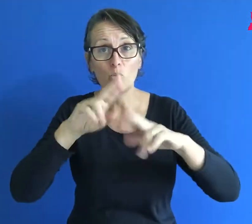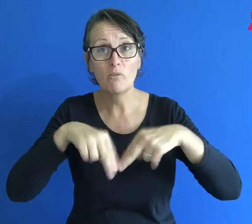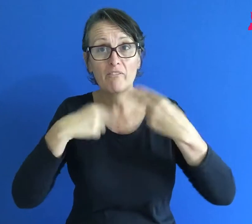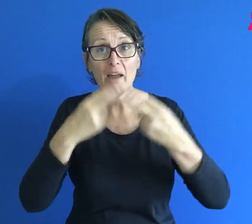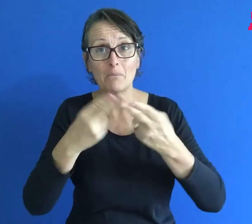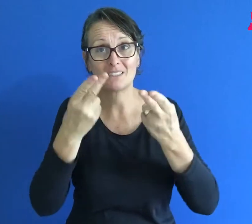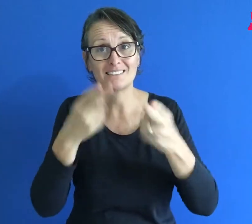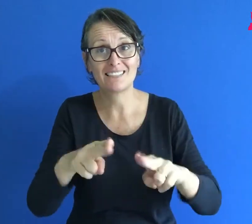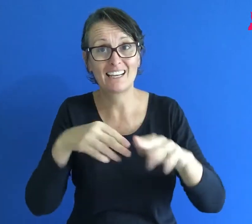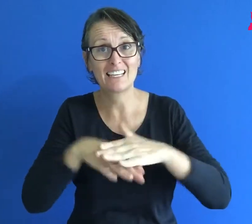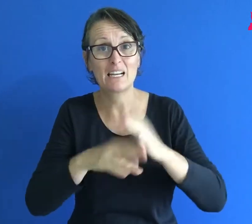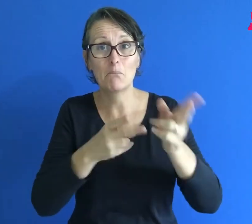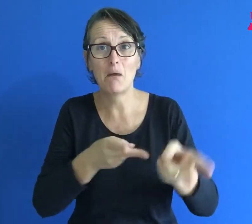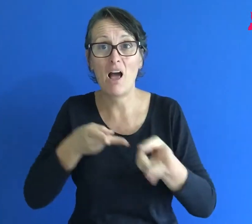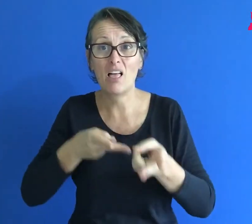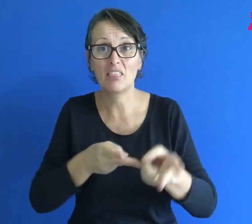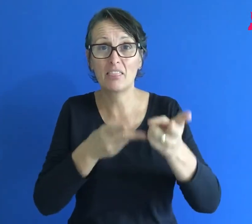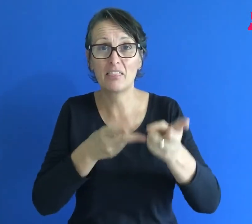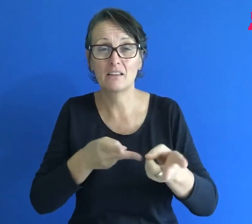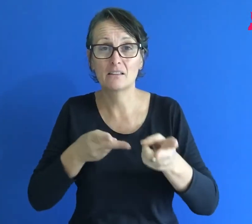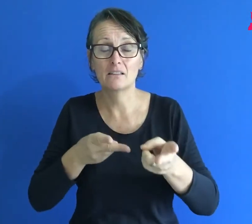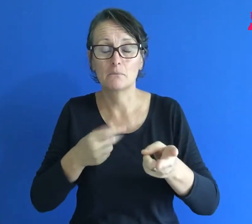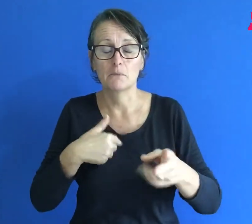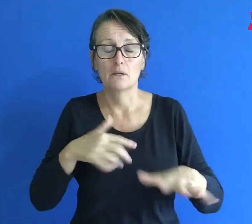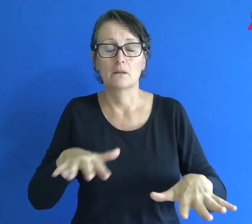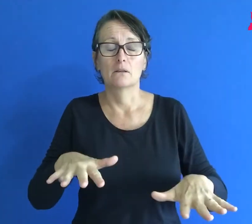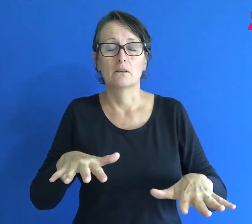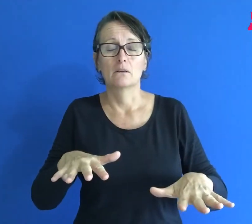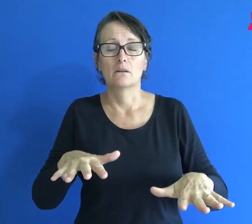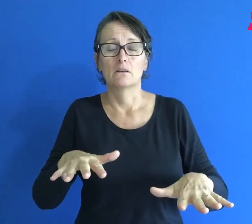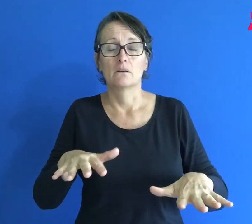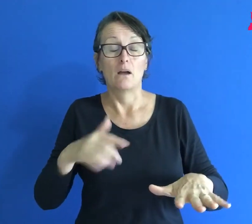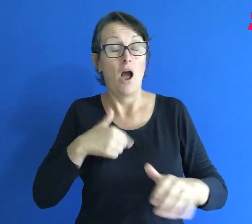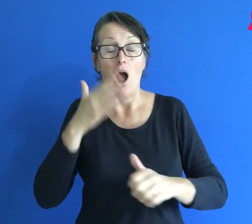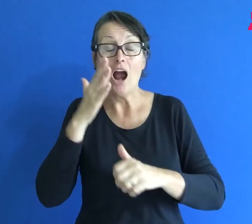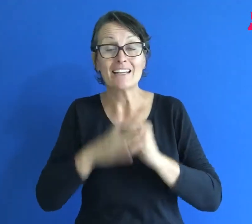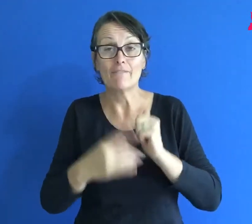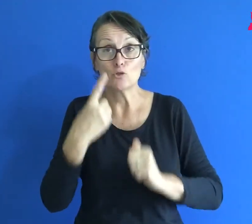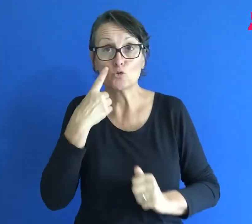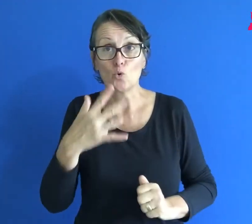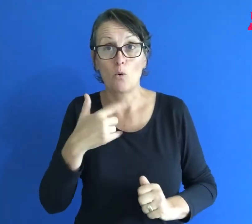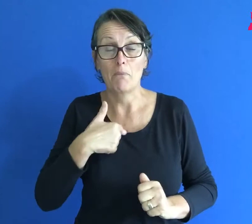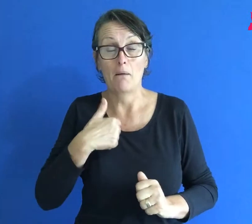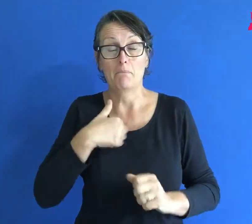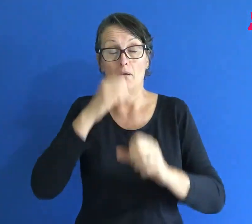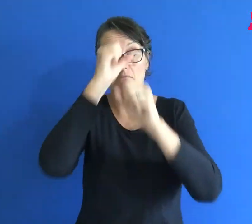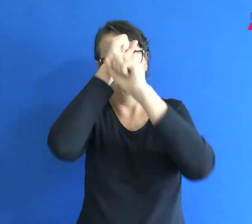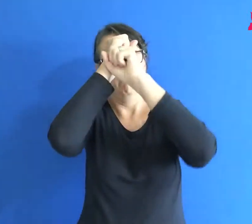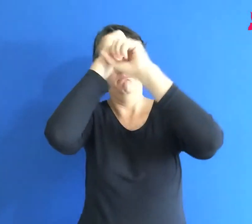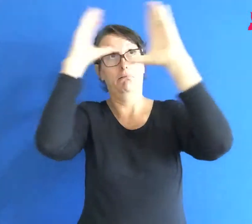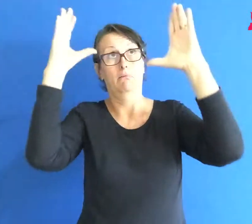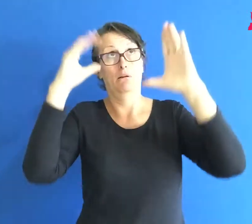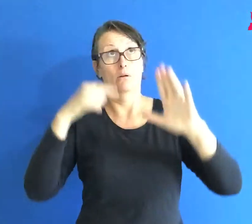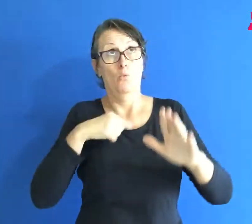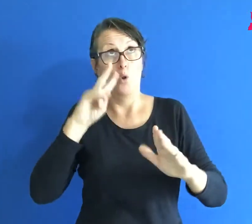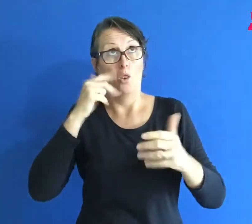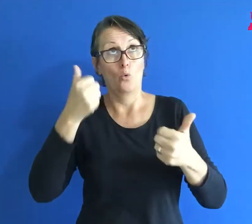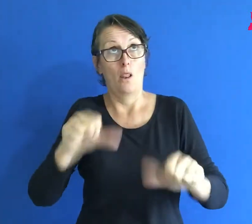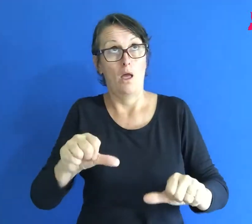Stupid me, I then created the tableau in my mind as to what that would have looked like. So bizarrely, I can remember quite clearly